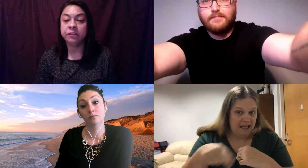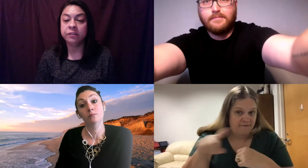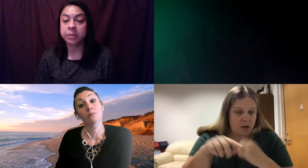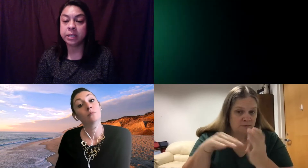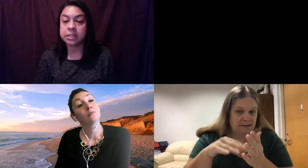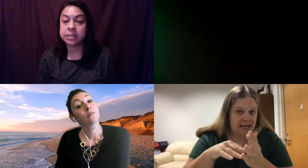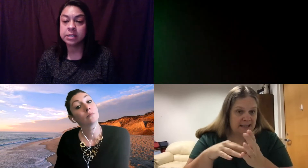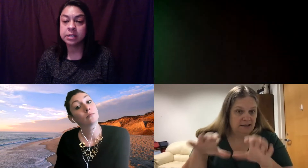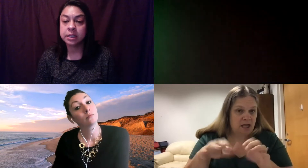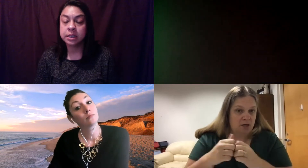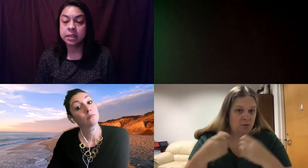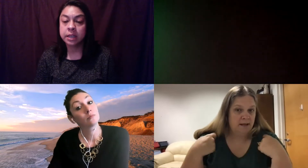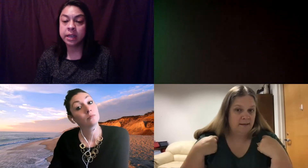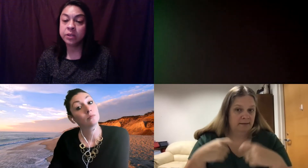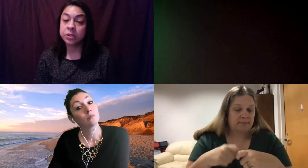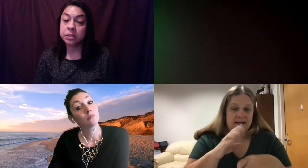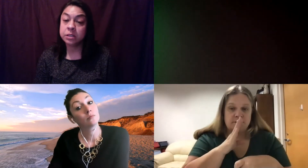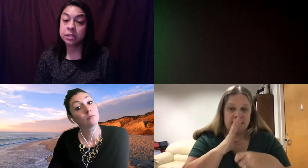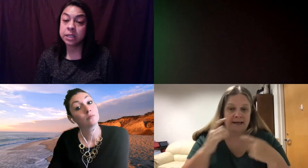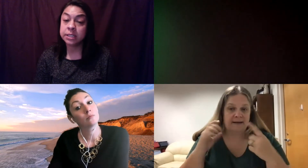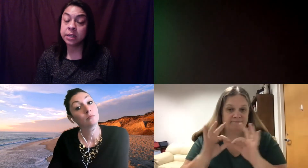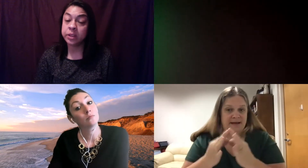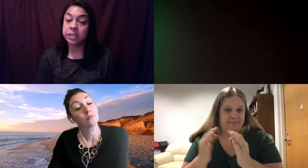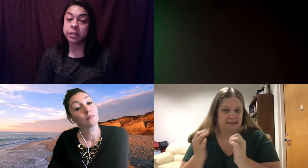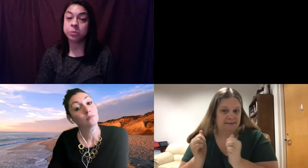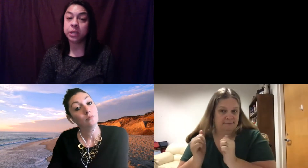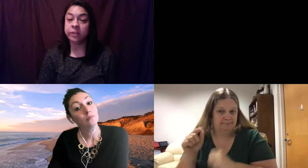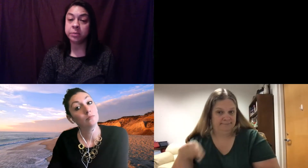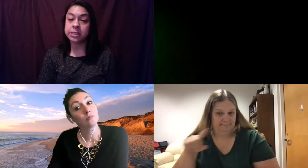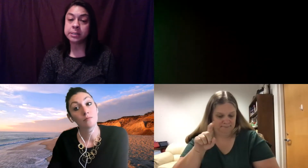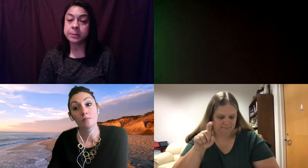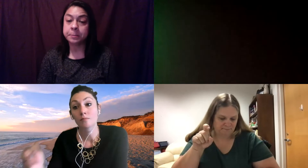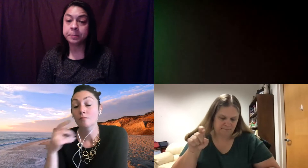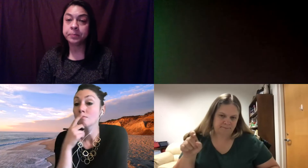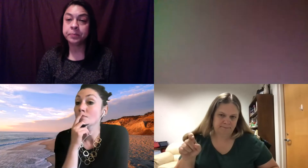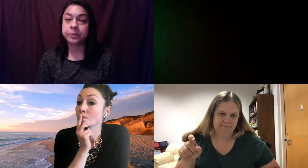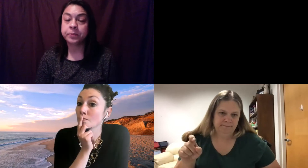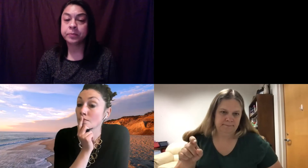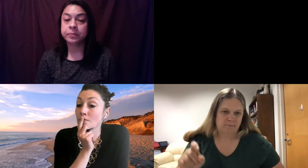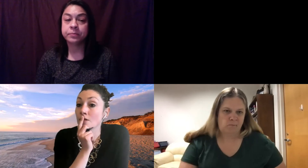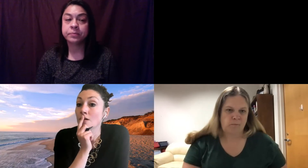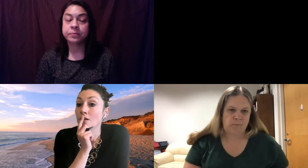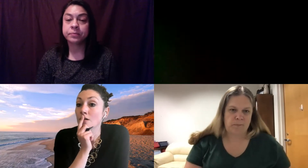Spanish-speaking families. Any of those studies done with any Spanish-speaking families?